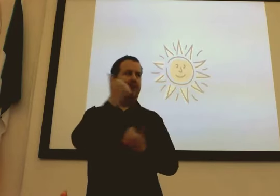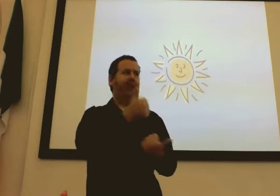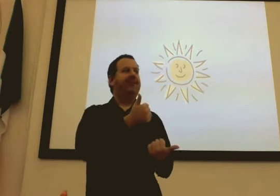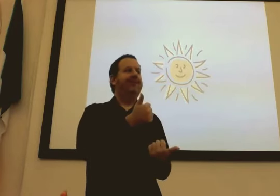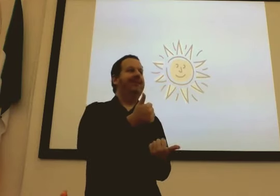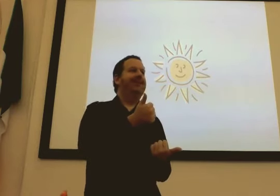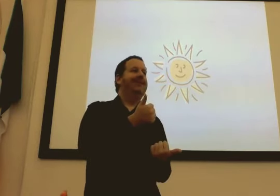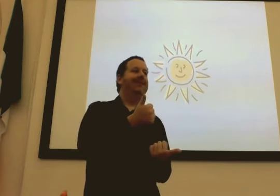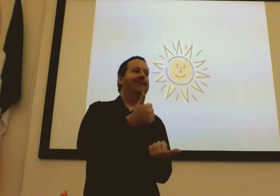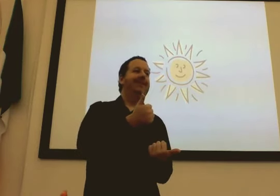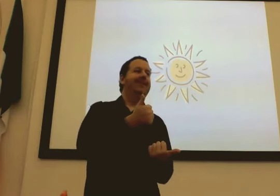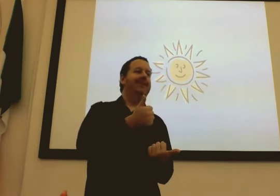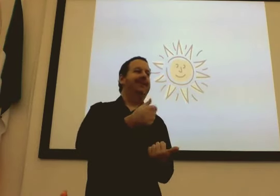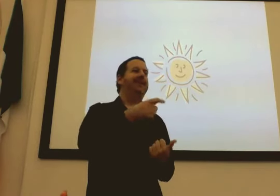interesting presentation, so well done on that.